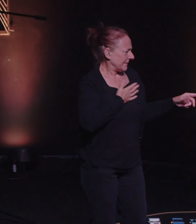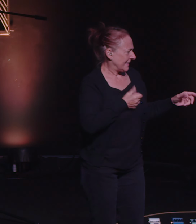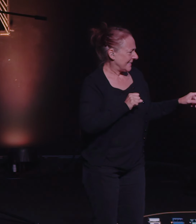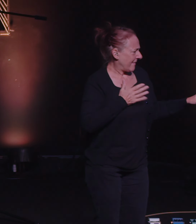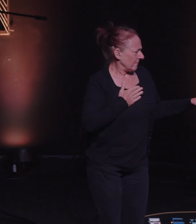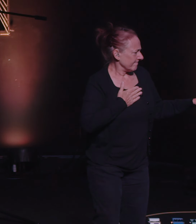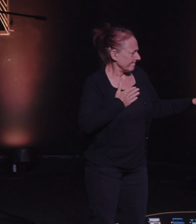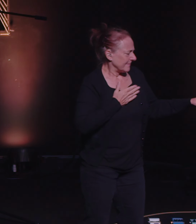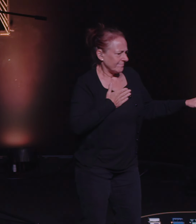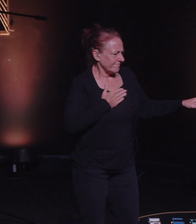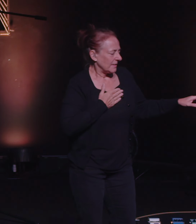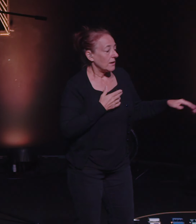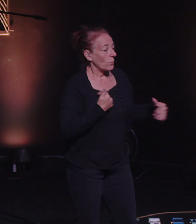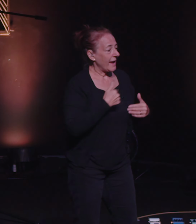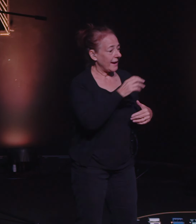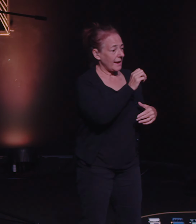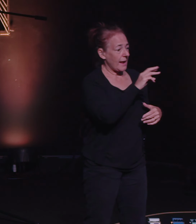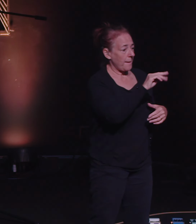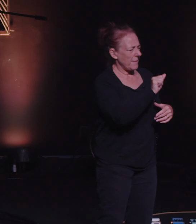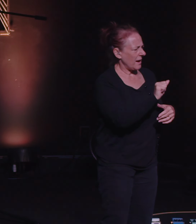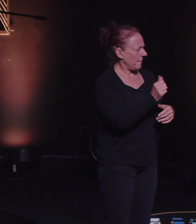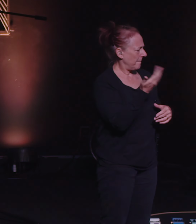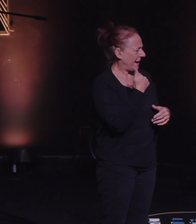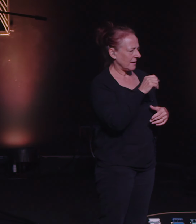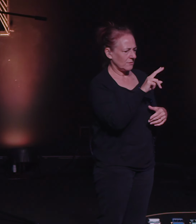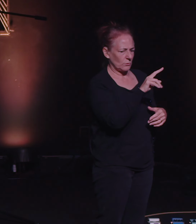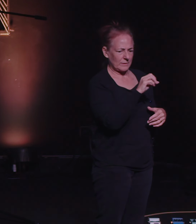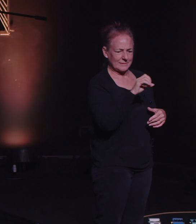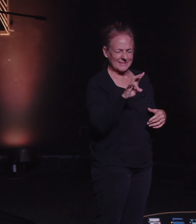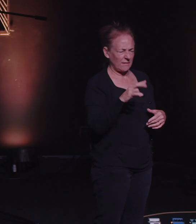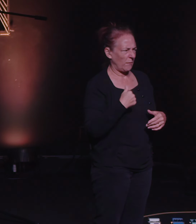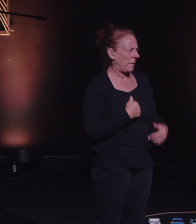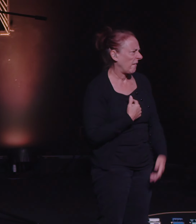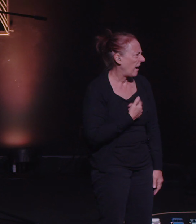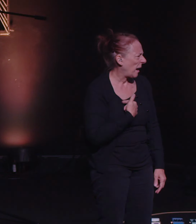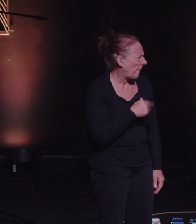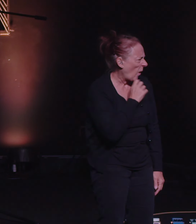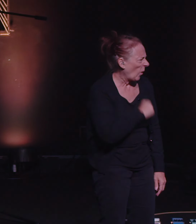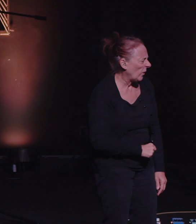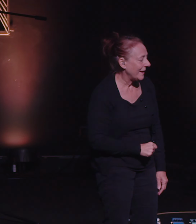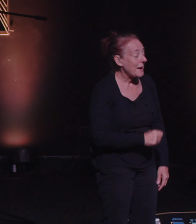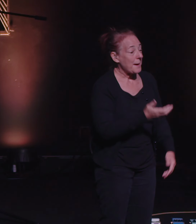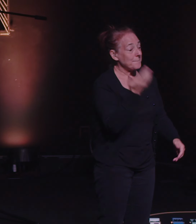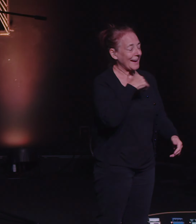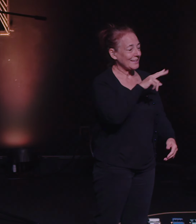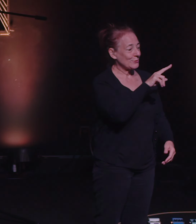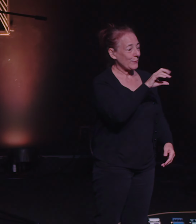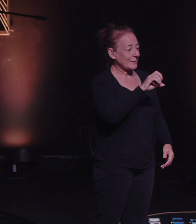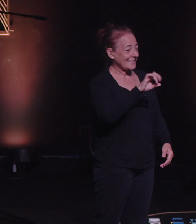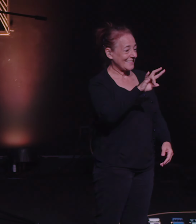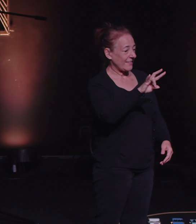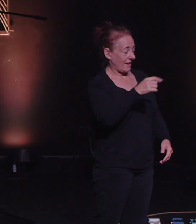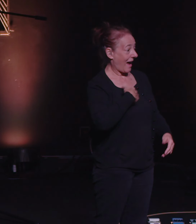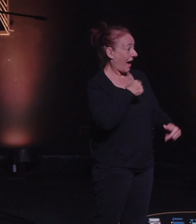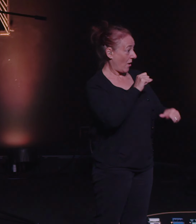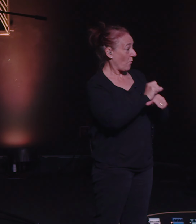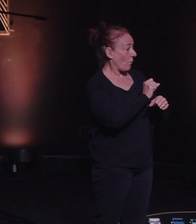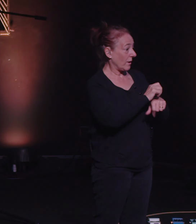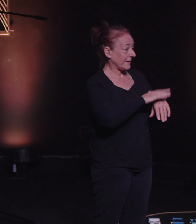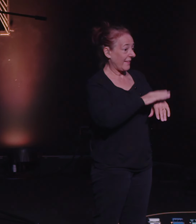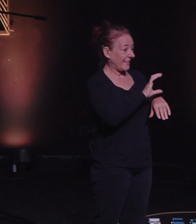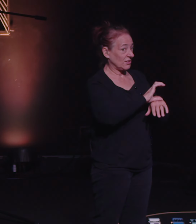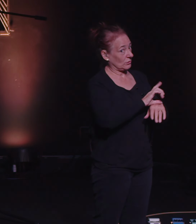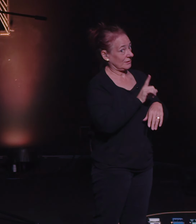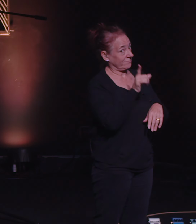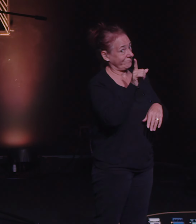Emma back in, what was that, 2007? Is that, golly, we're old. Back in 2007, I worked at the church that we